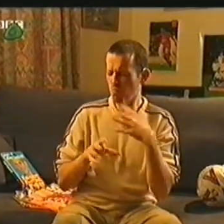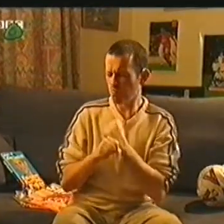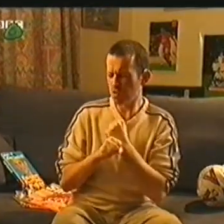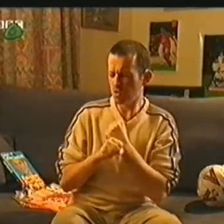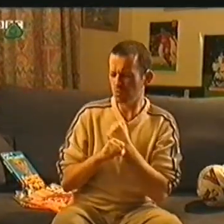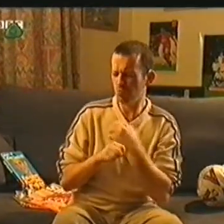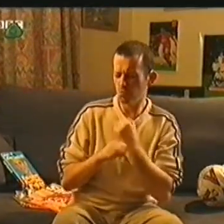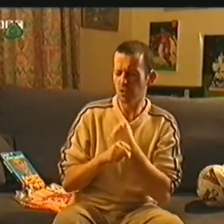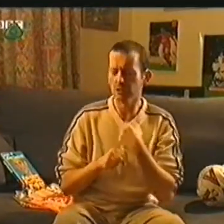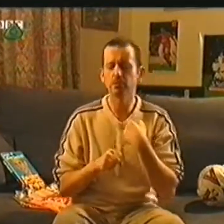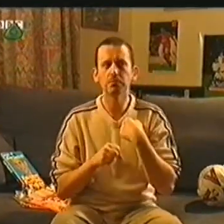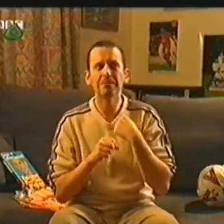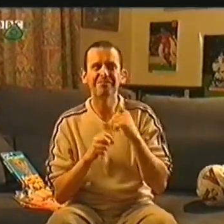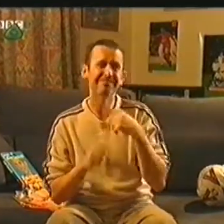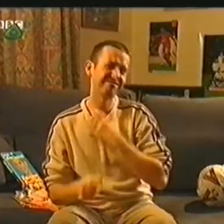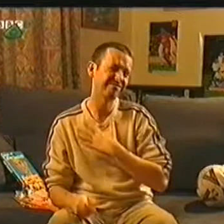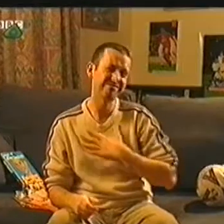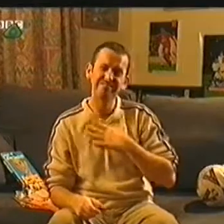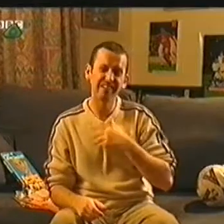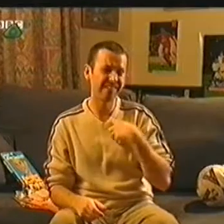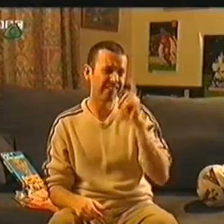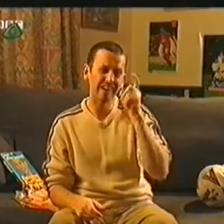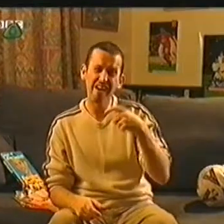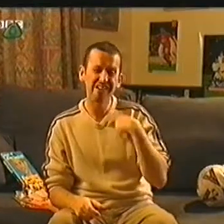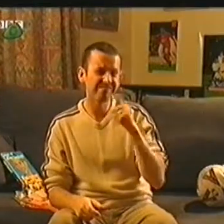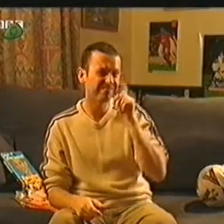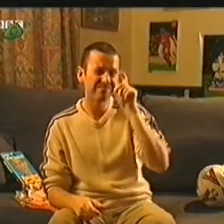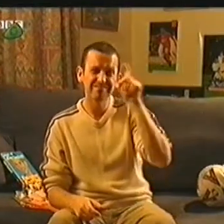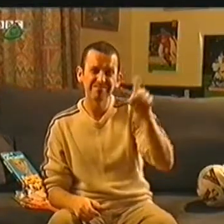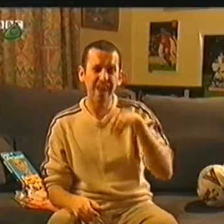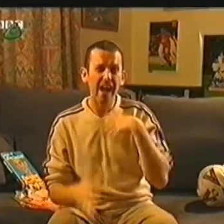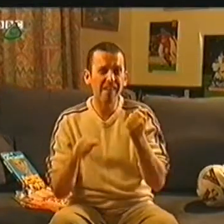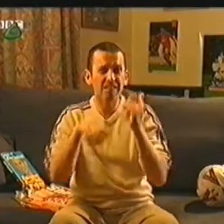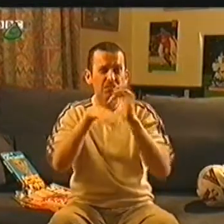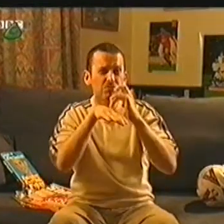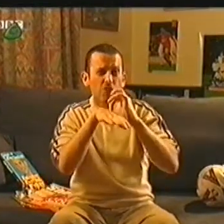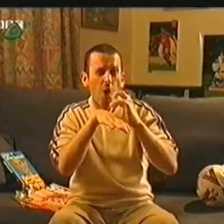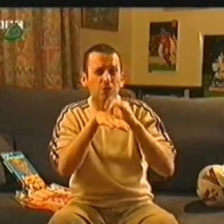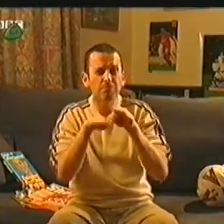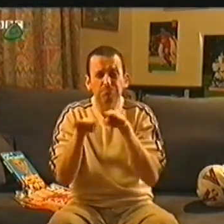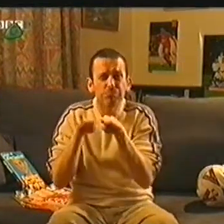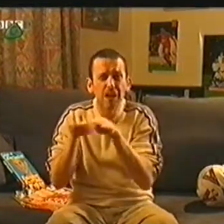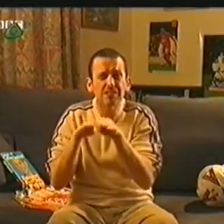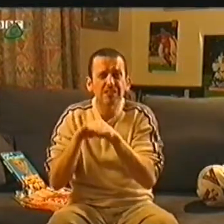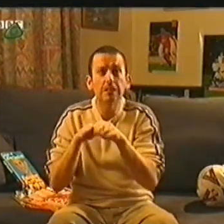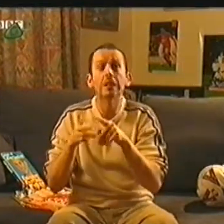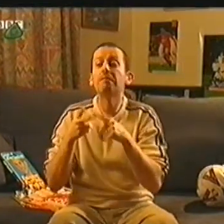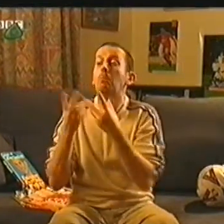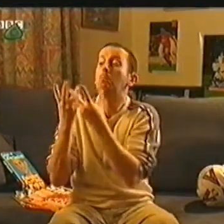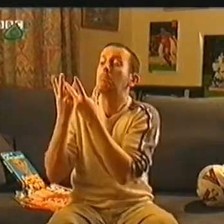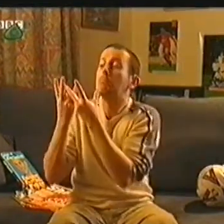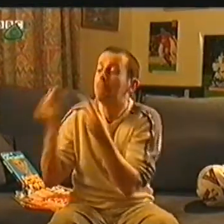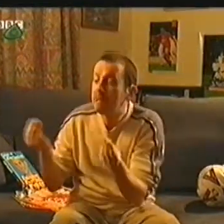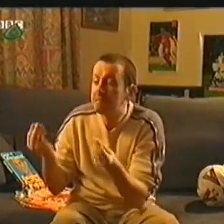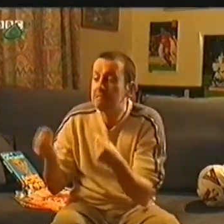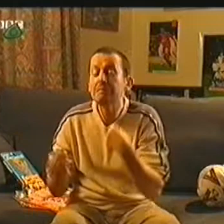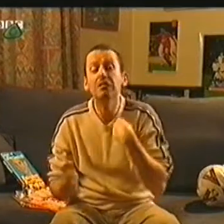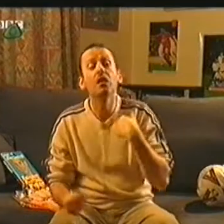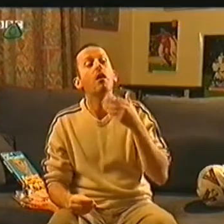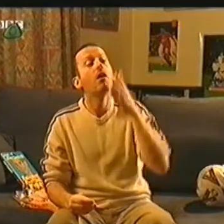"I'm sure you will," said Alice. "I wish I could watch, but if I miss the auditions this afternoon, I won't